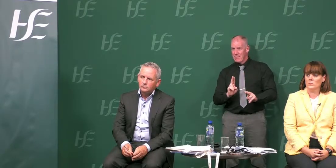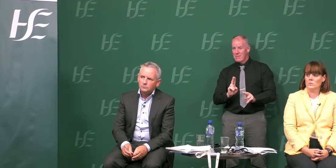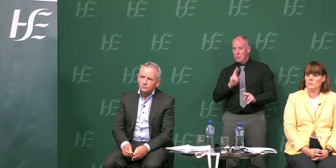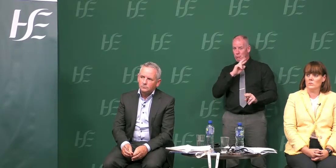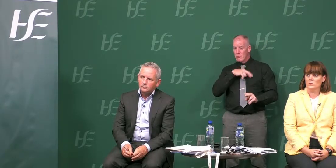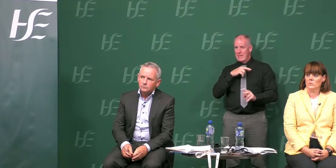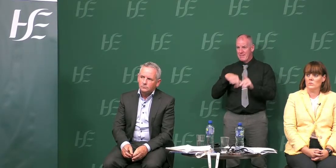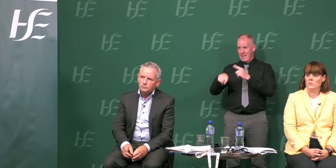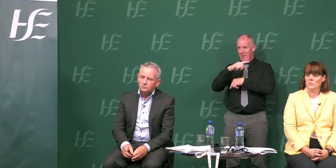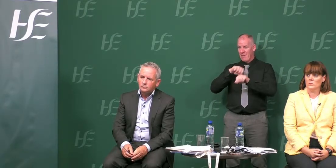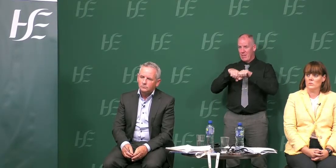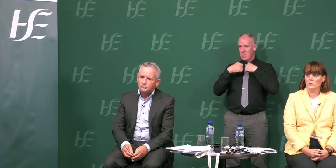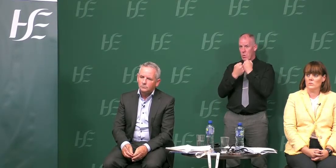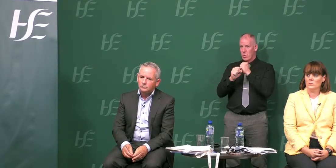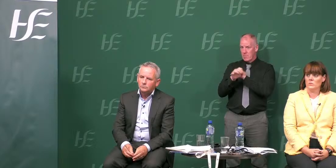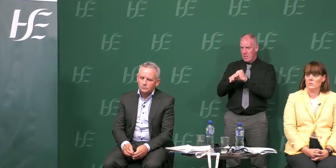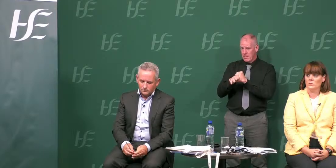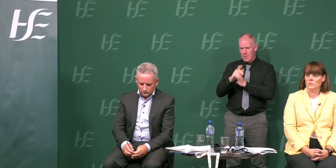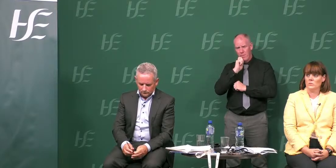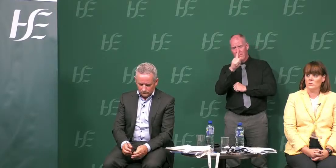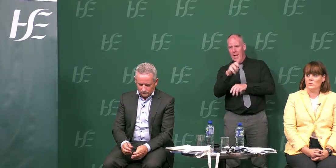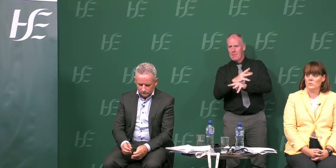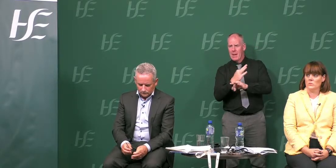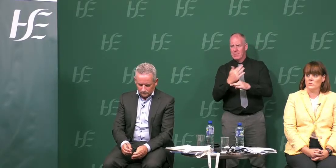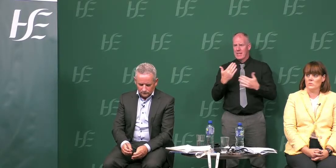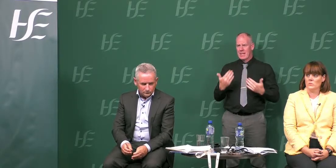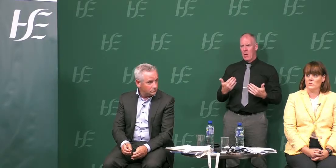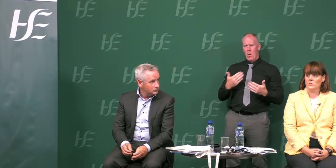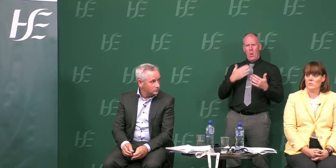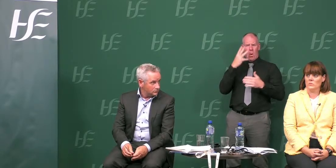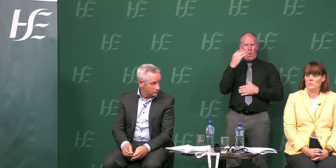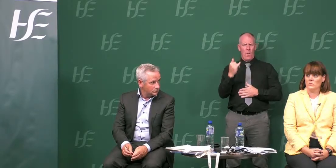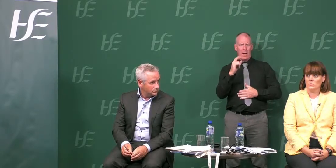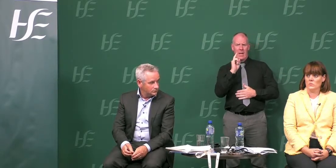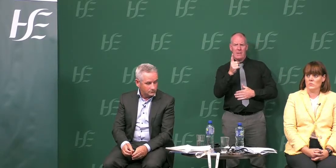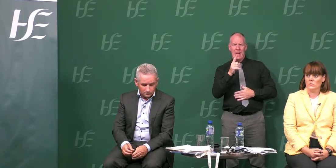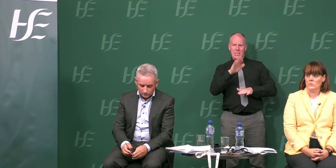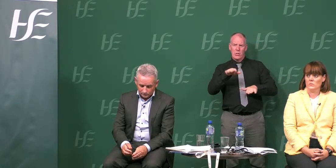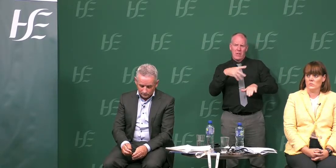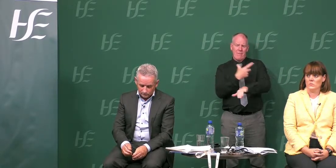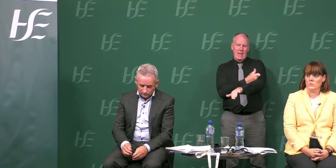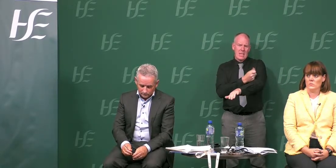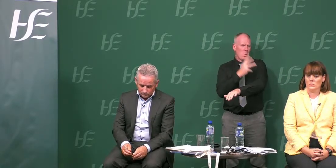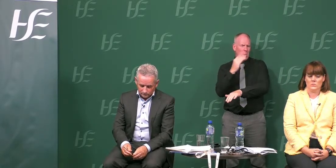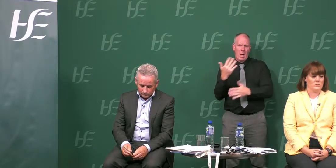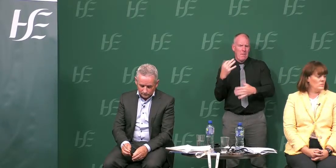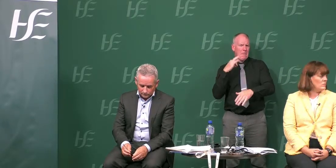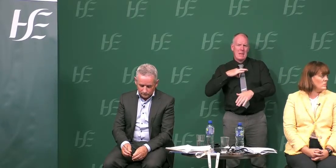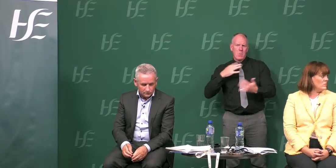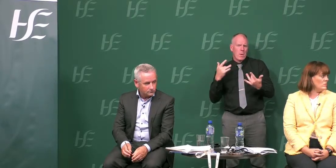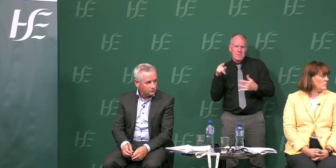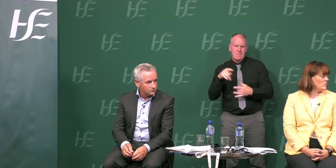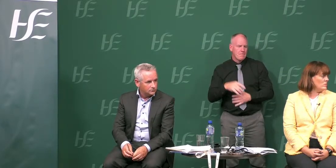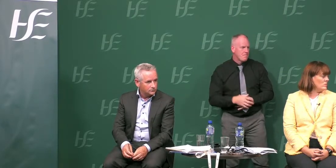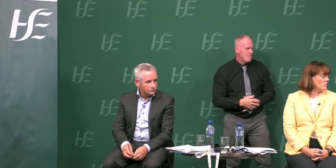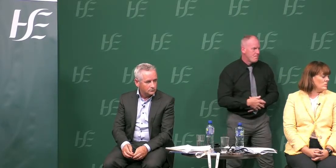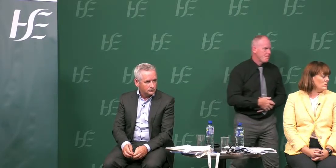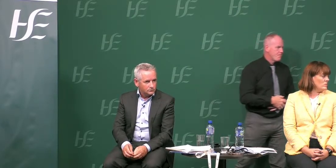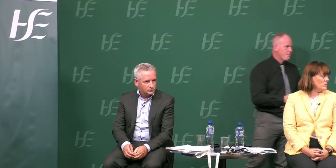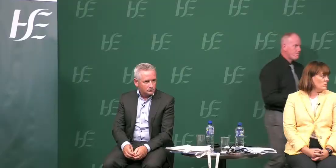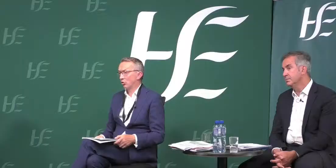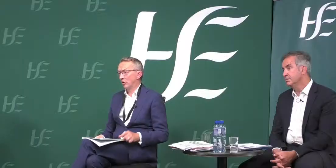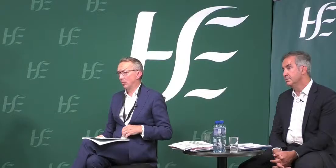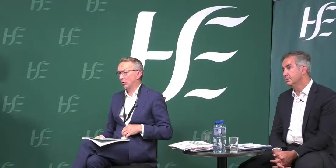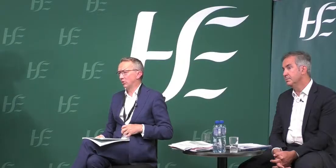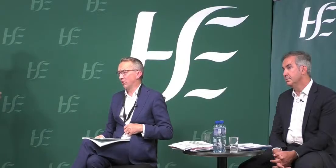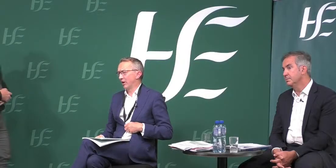that. So if you were talking to parents now, why would you advise them to get their children vaccinated? What are the benefits? I think if